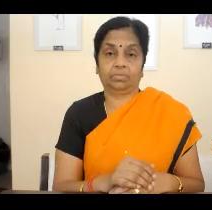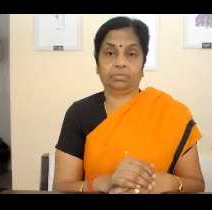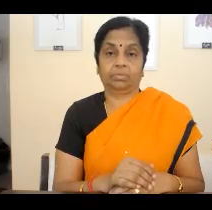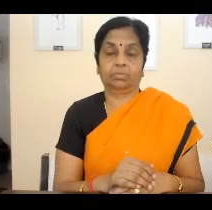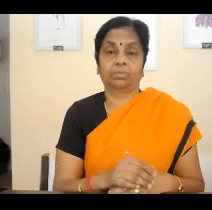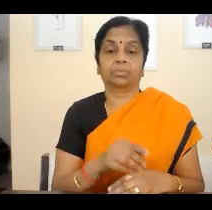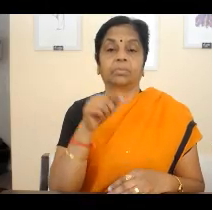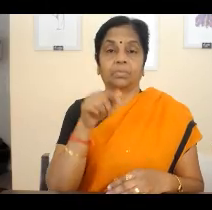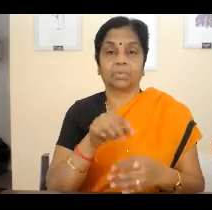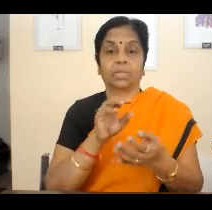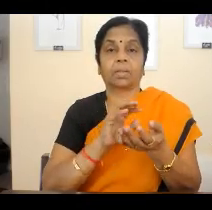These medical procedures